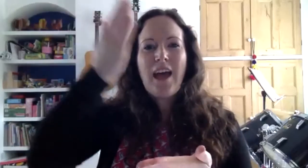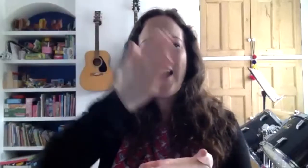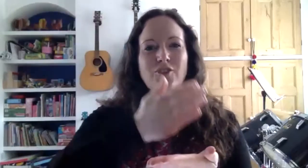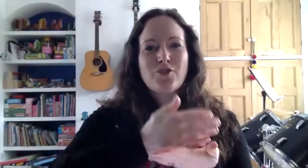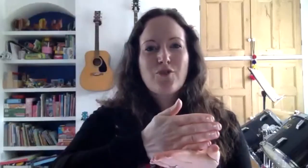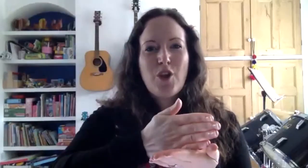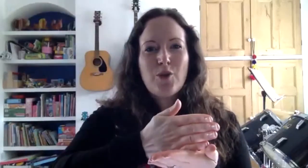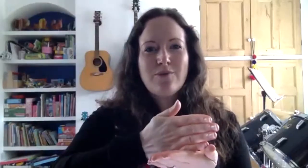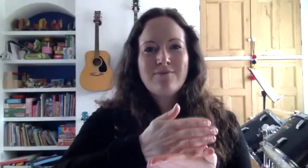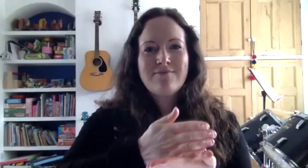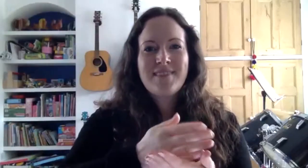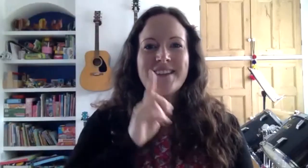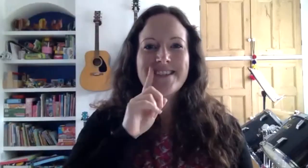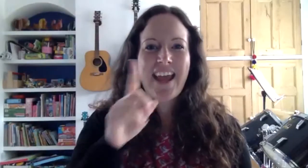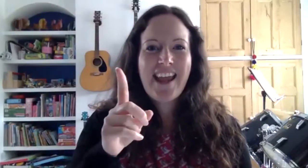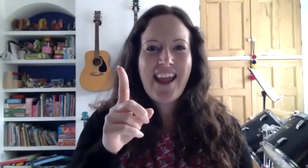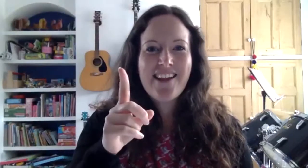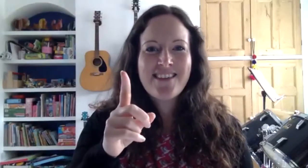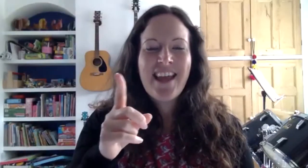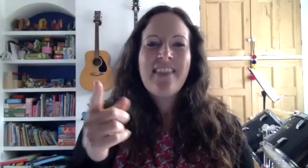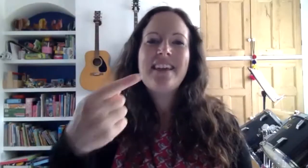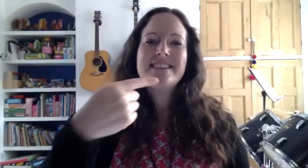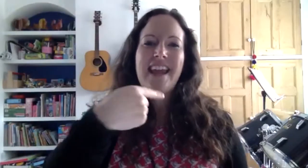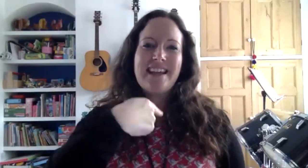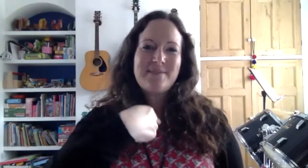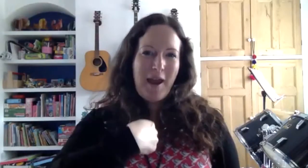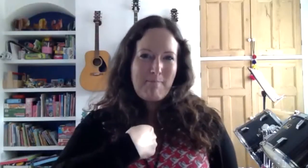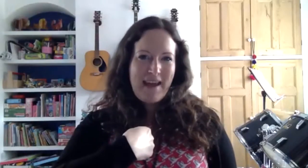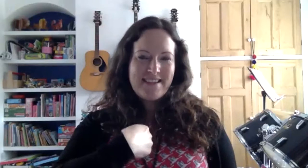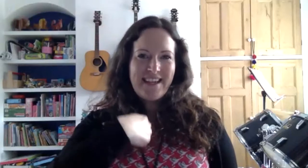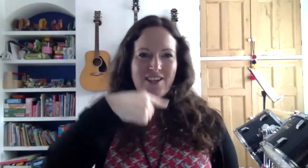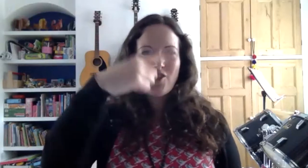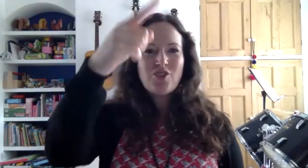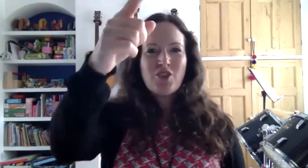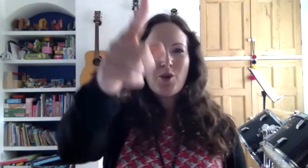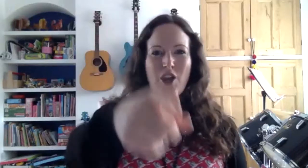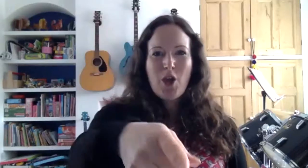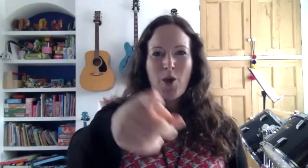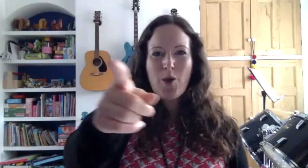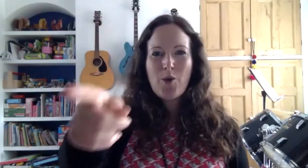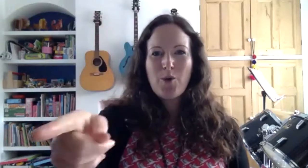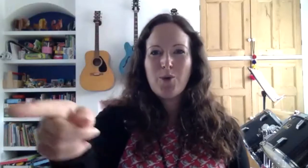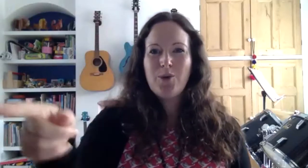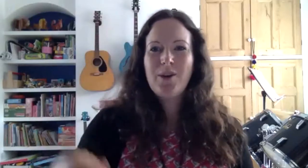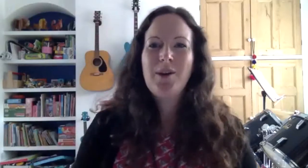pure and true, saying, this is my message to you.